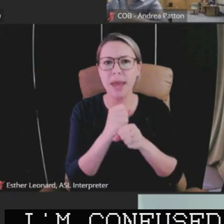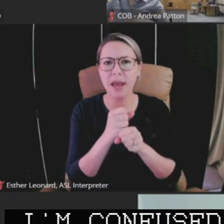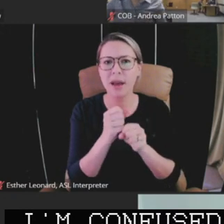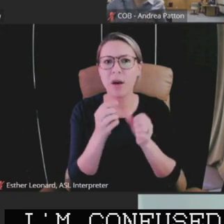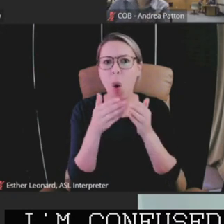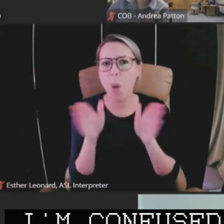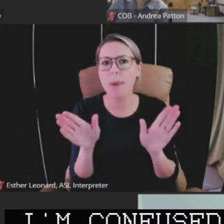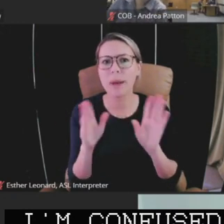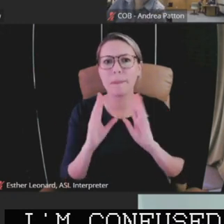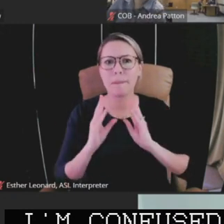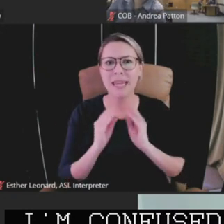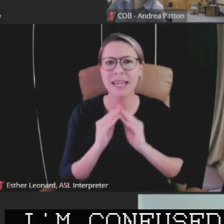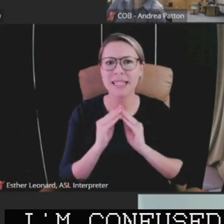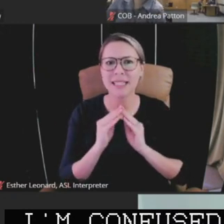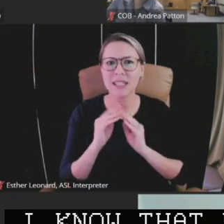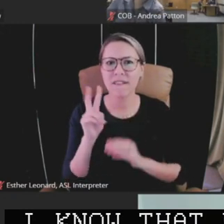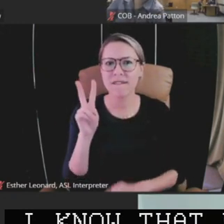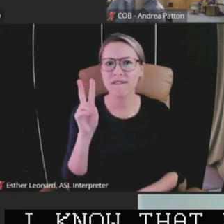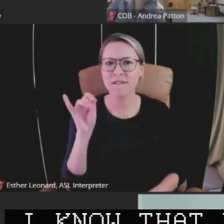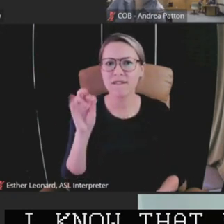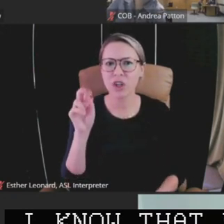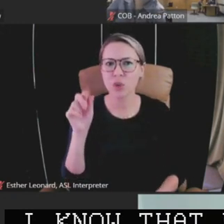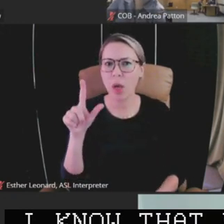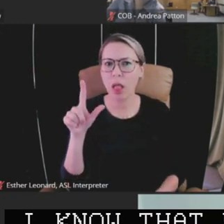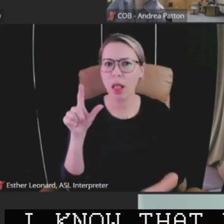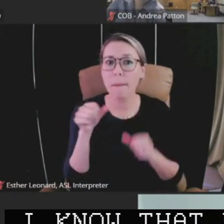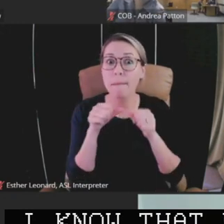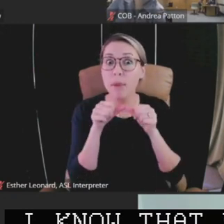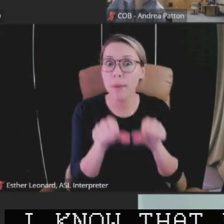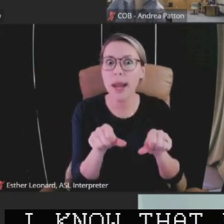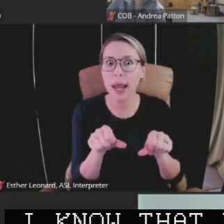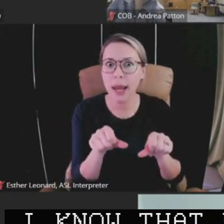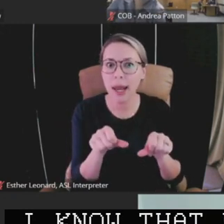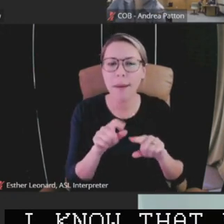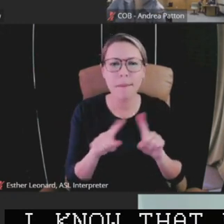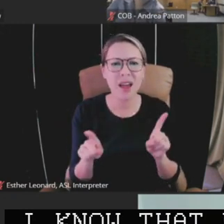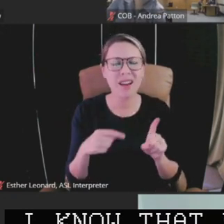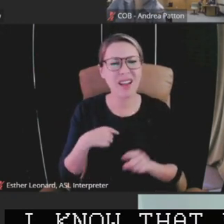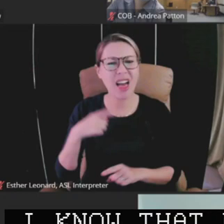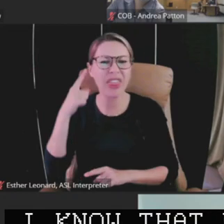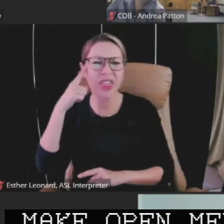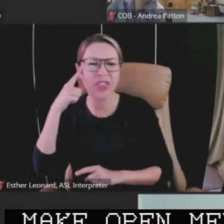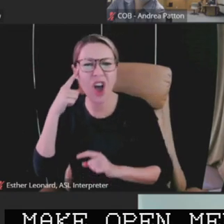open meetings, virtual open meetings permanent. But I thought the city,